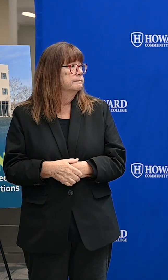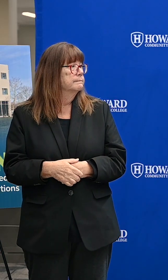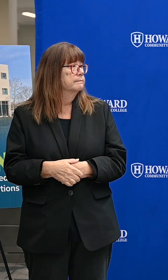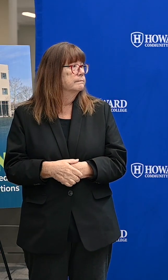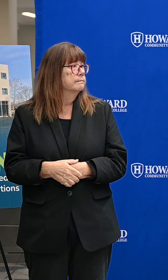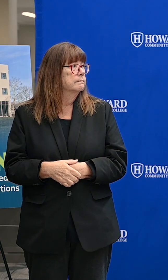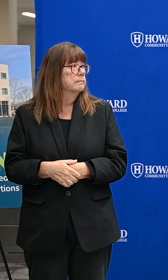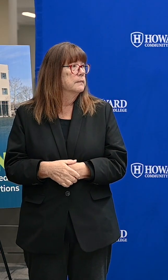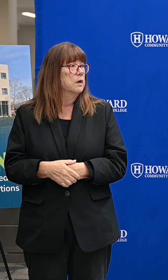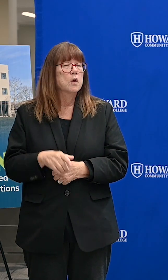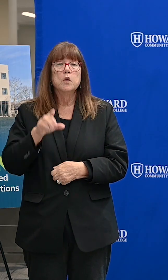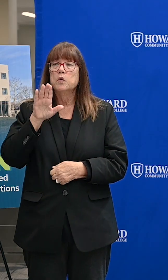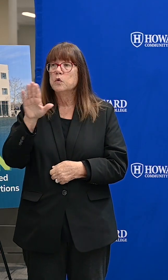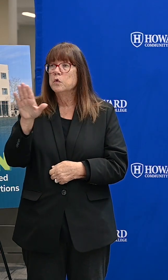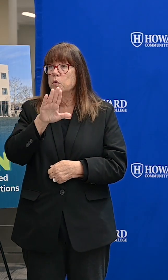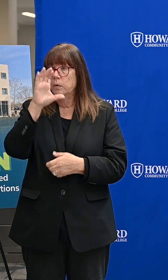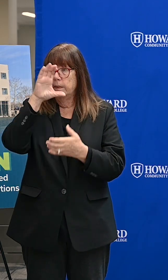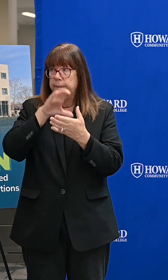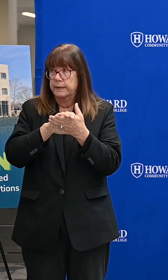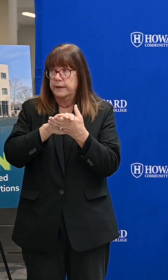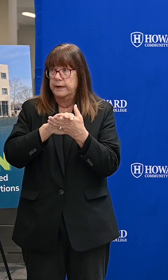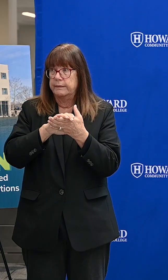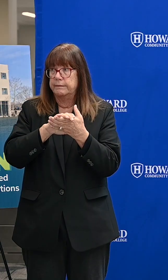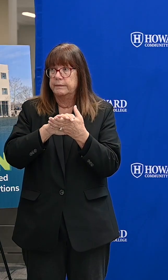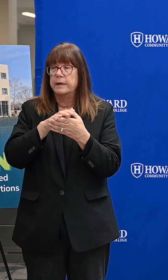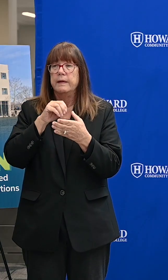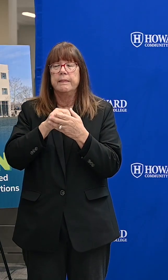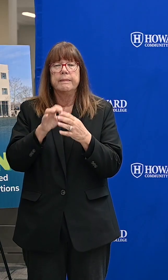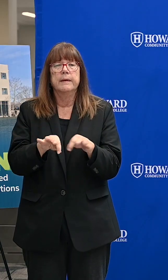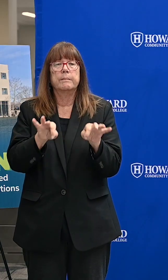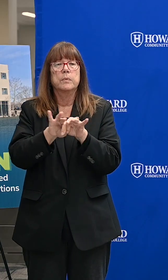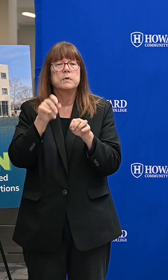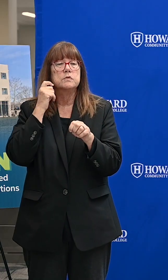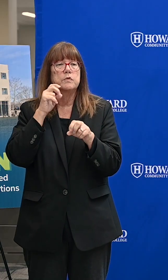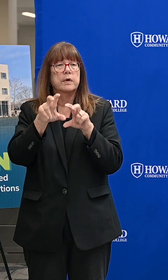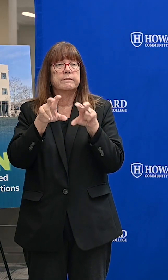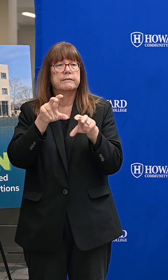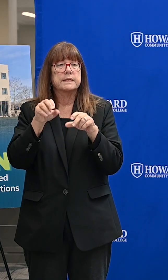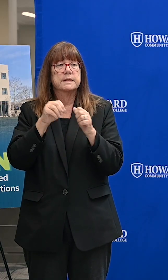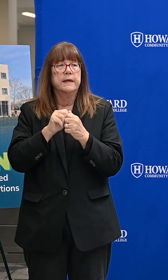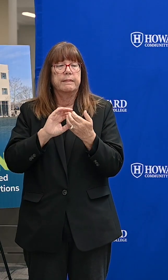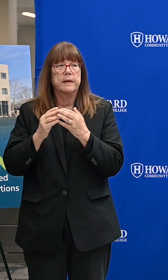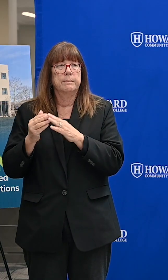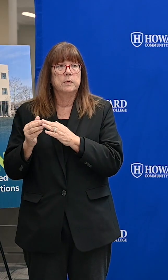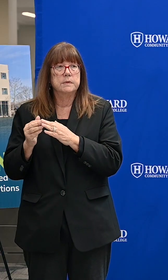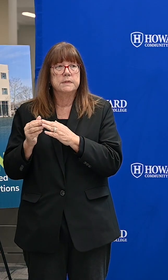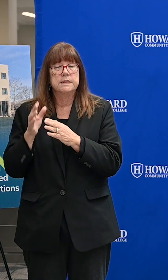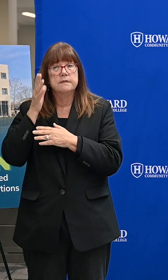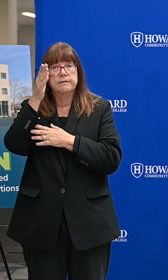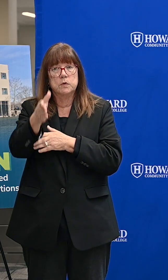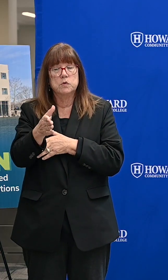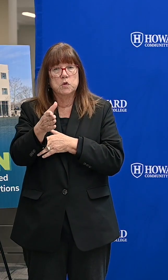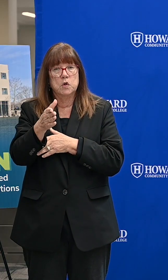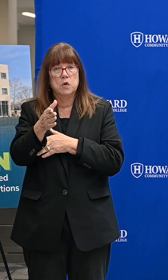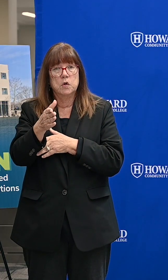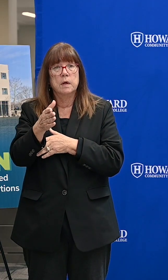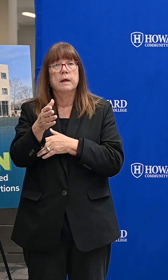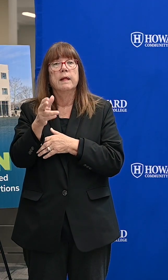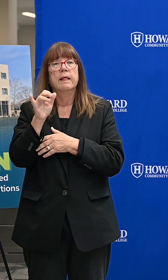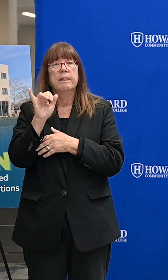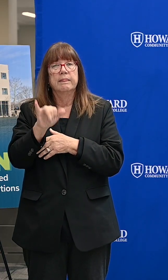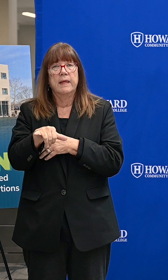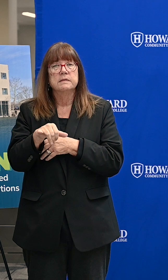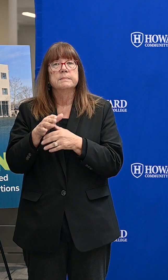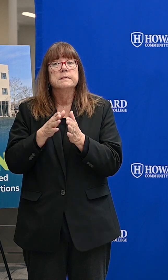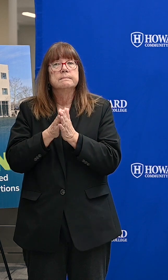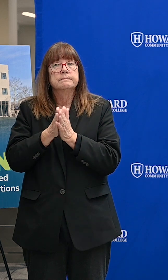Your belief in the importance of investing in our community's future has been the